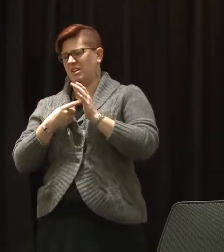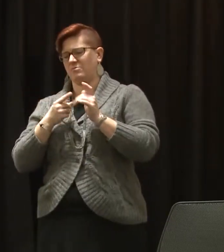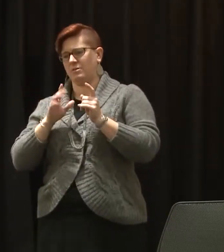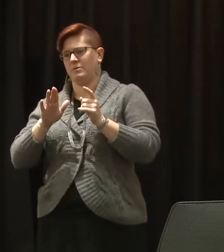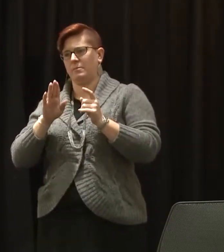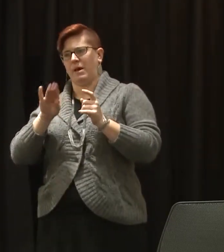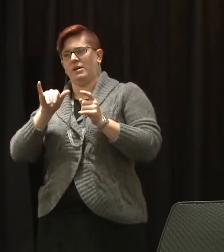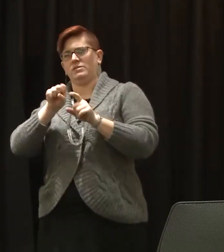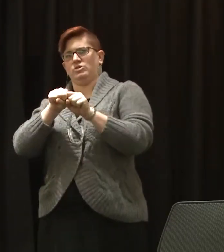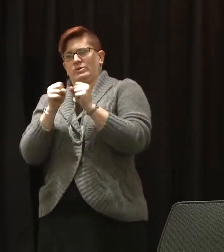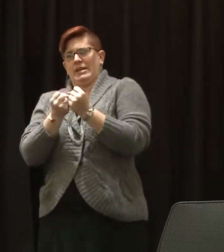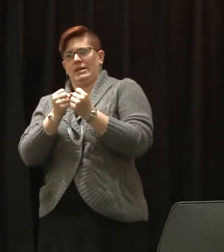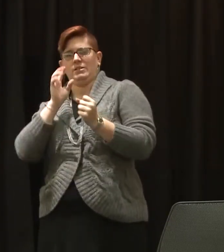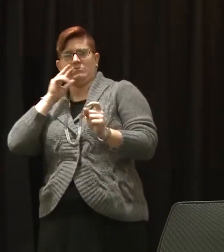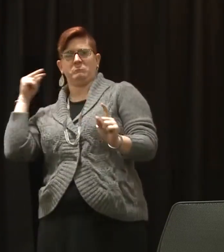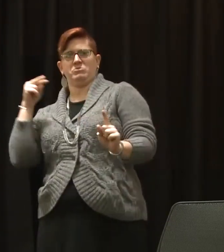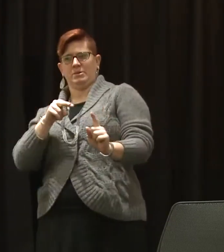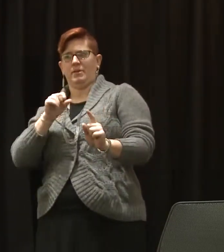perception of our disabilities.